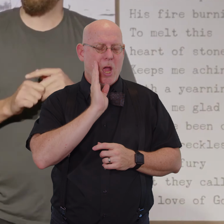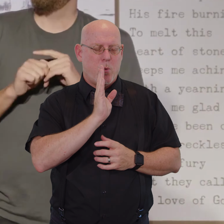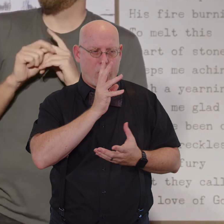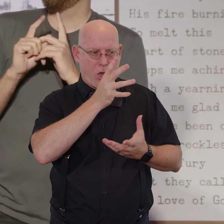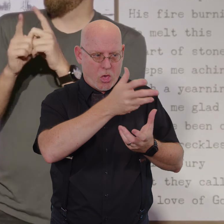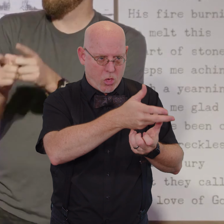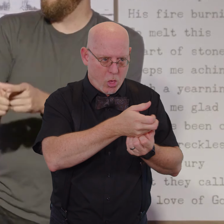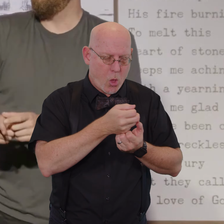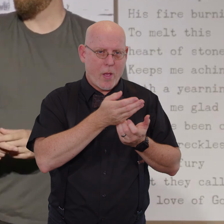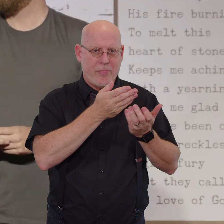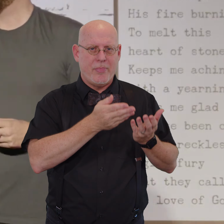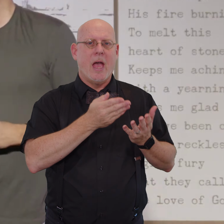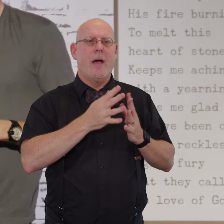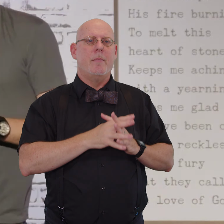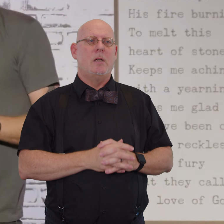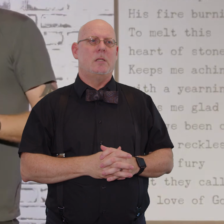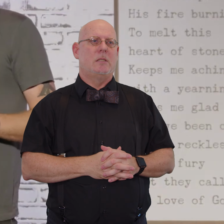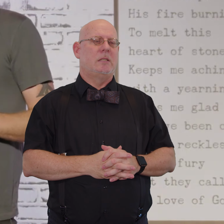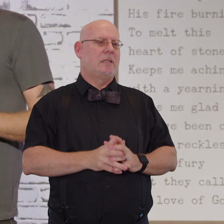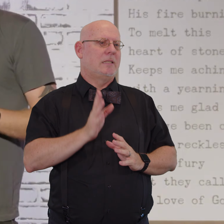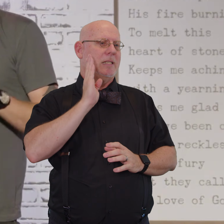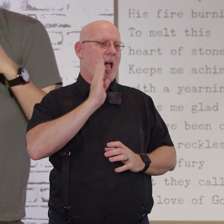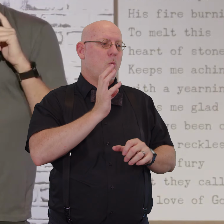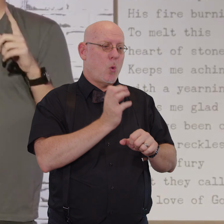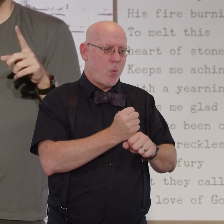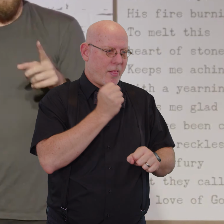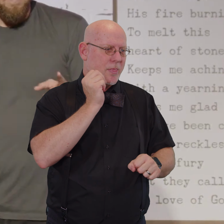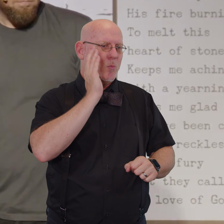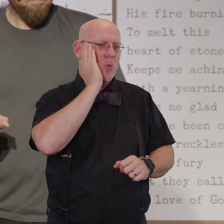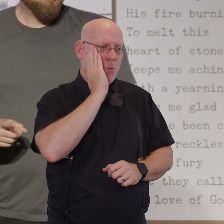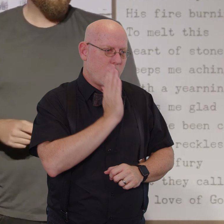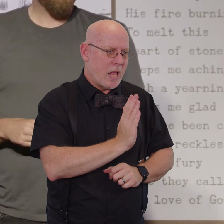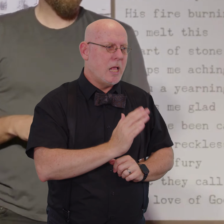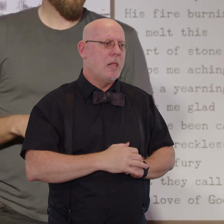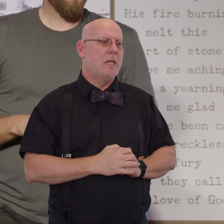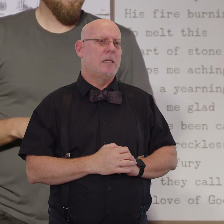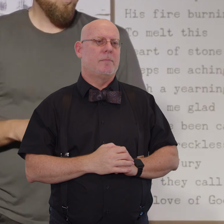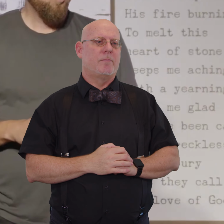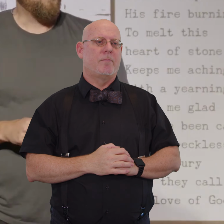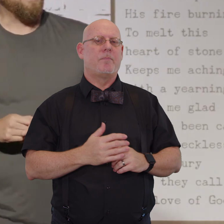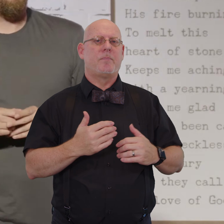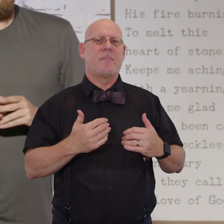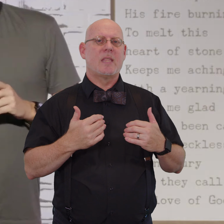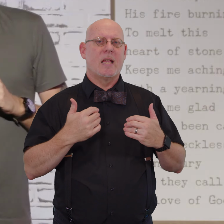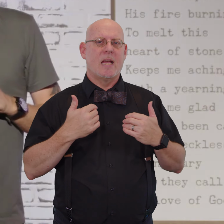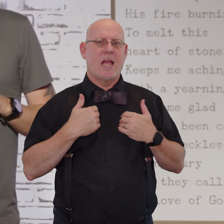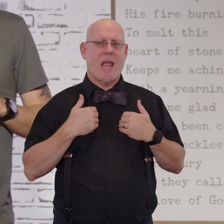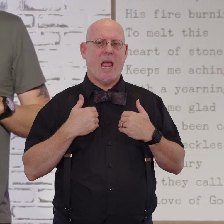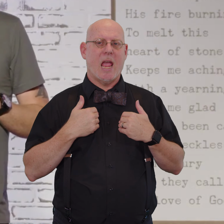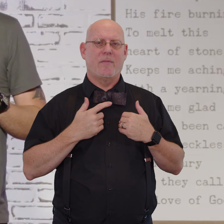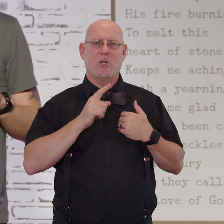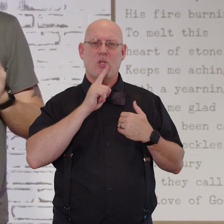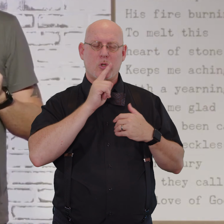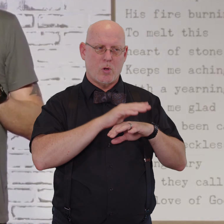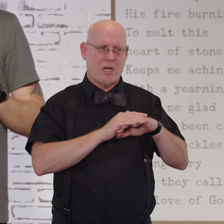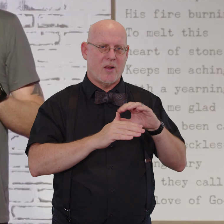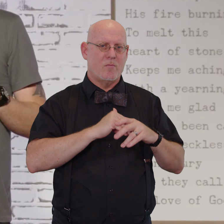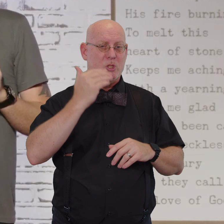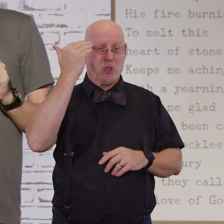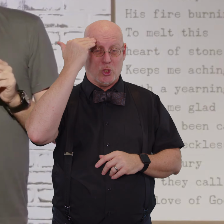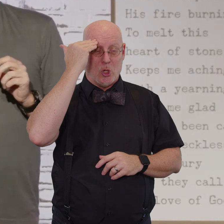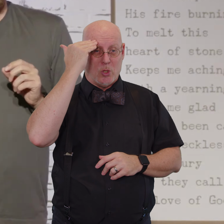I will allure them I will win them we have a sure and